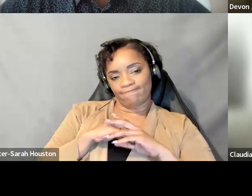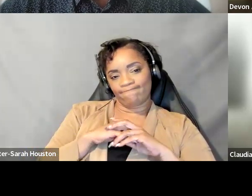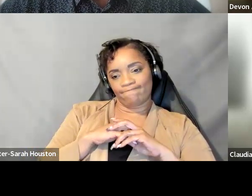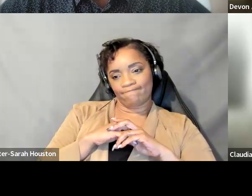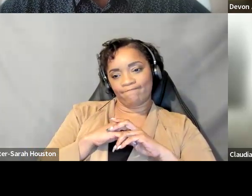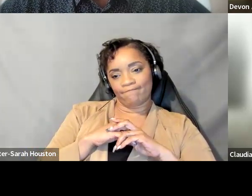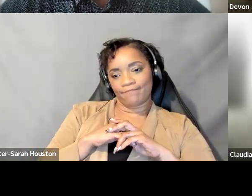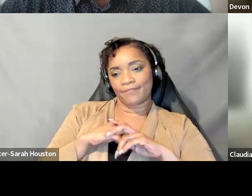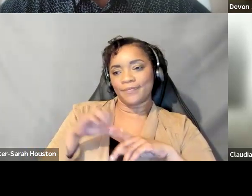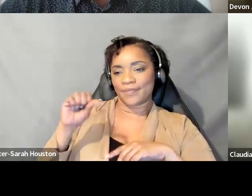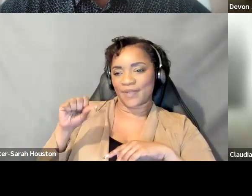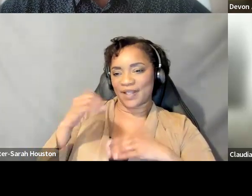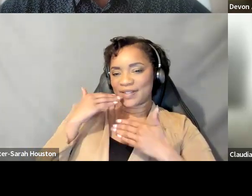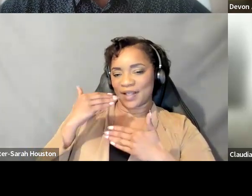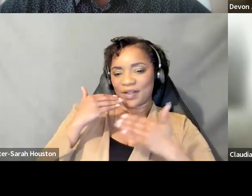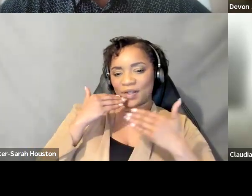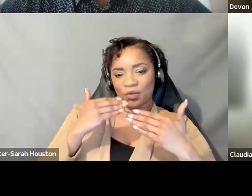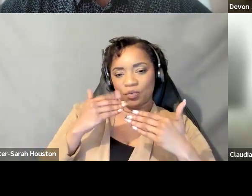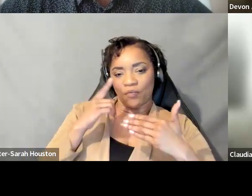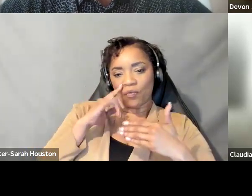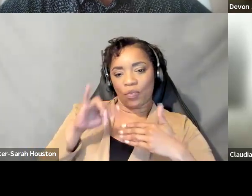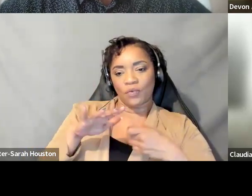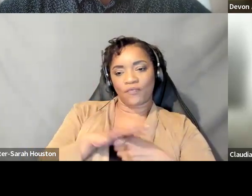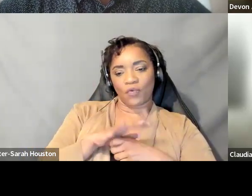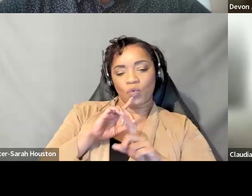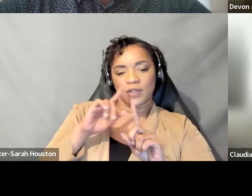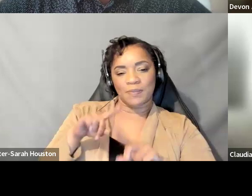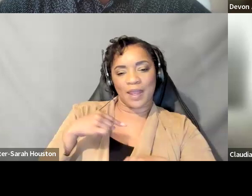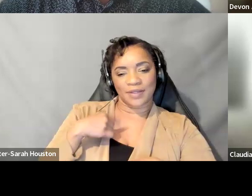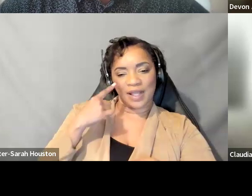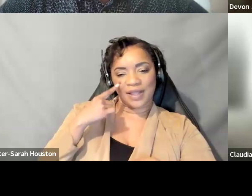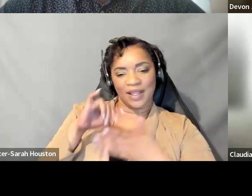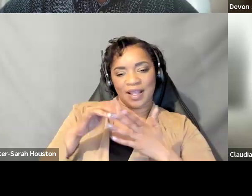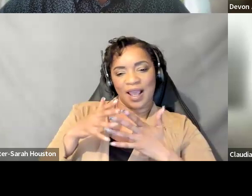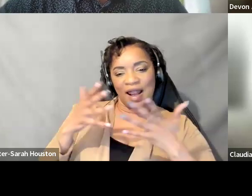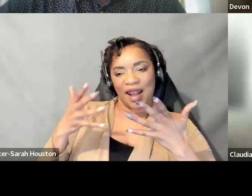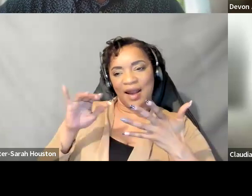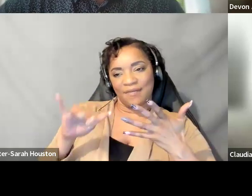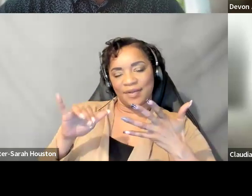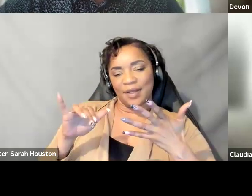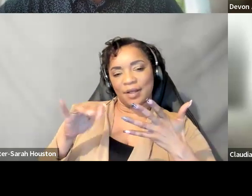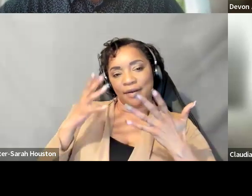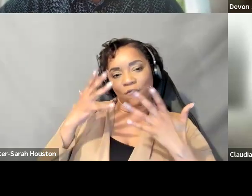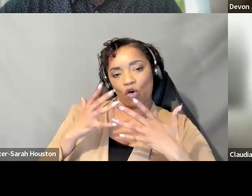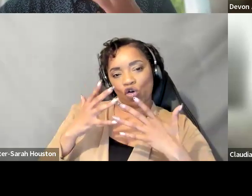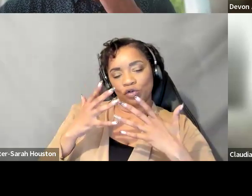Great. Yes. Thank you both for those thoughtful responses. I think that a lot of it does have to unfortunately fall on